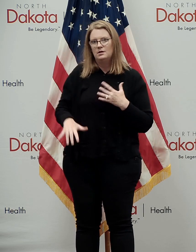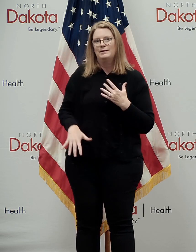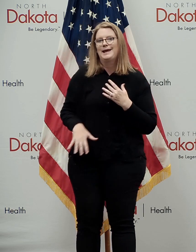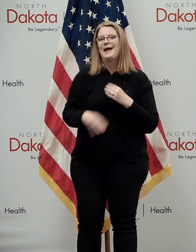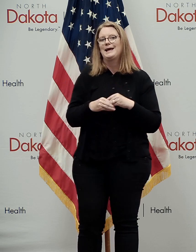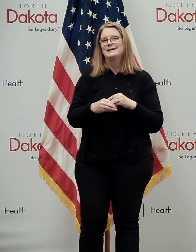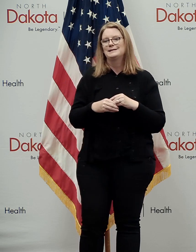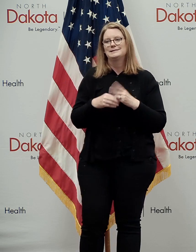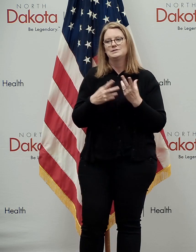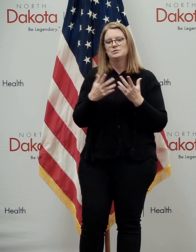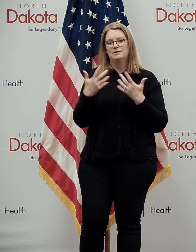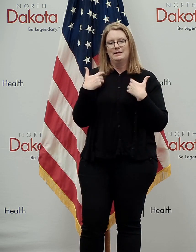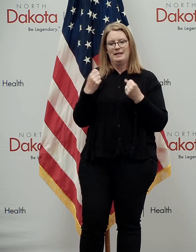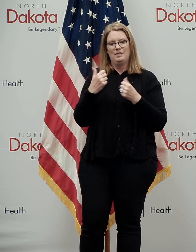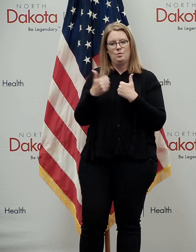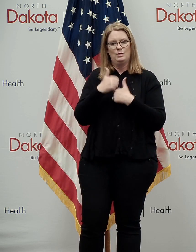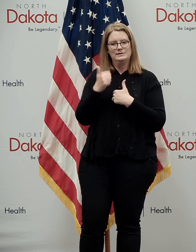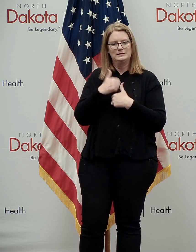risk?